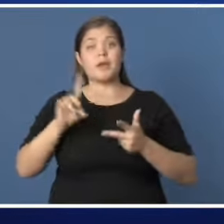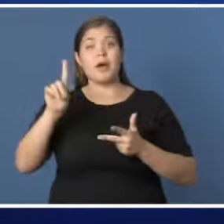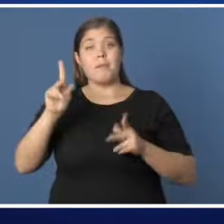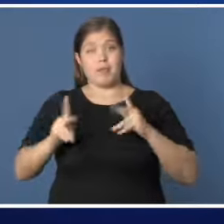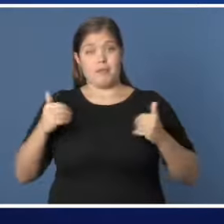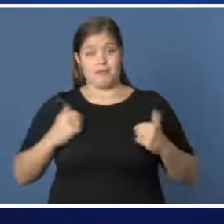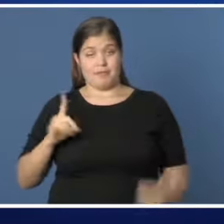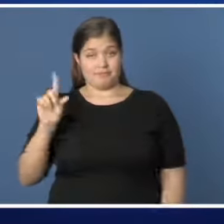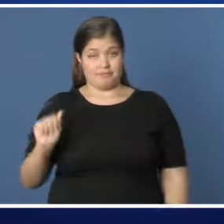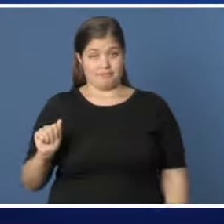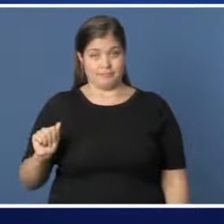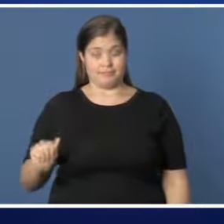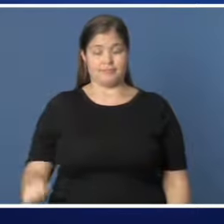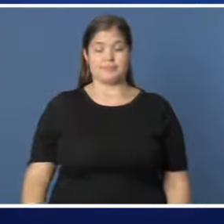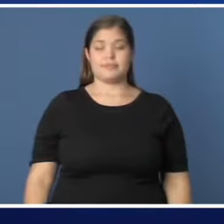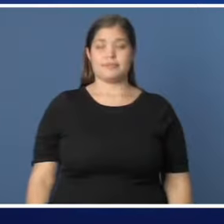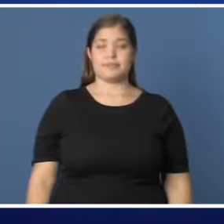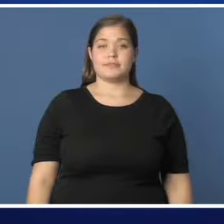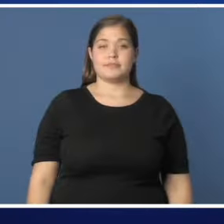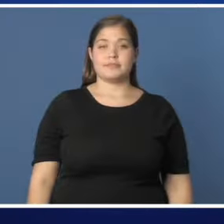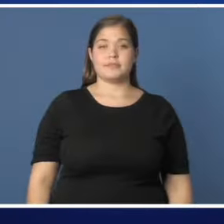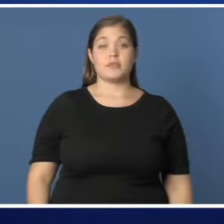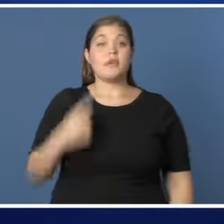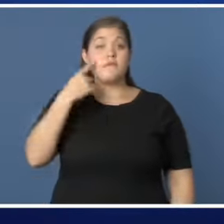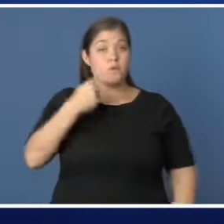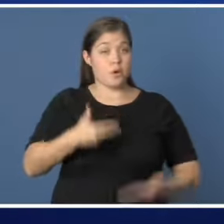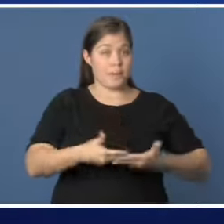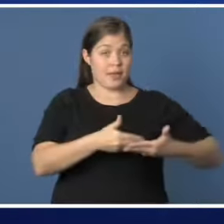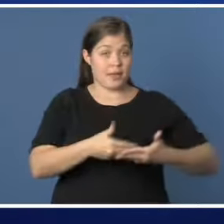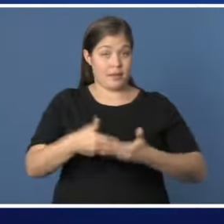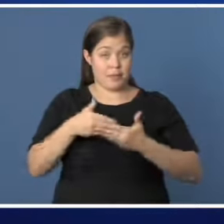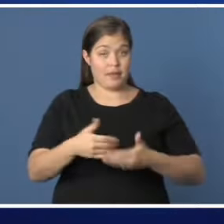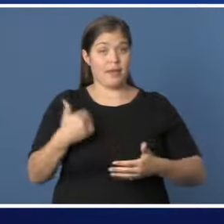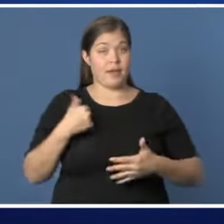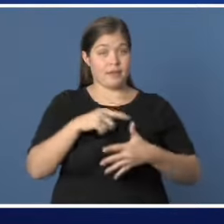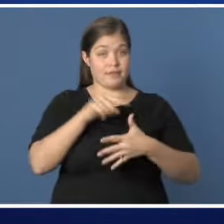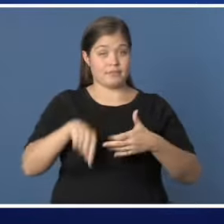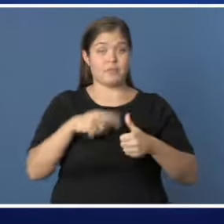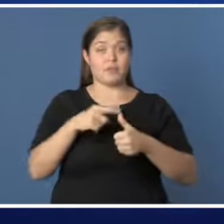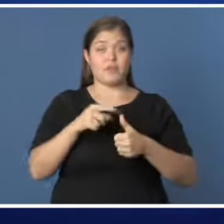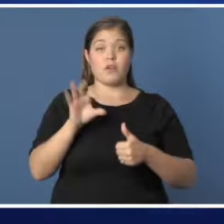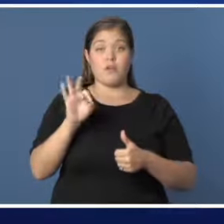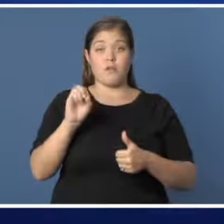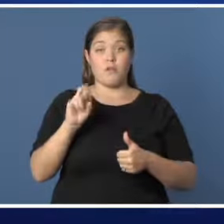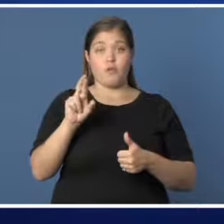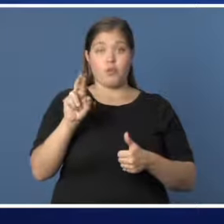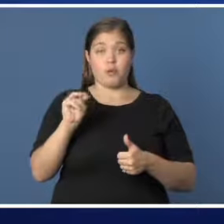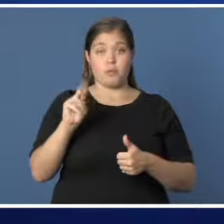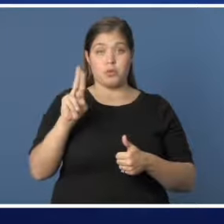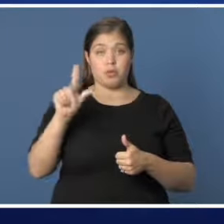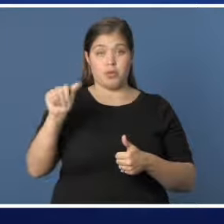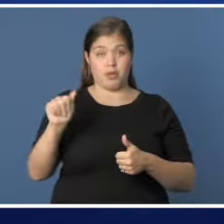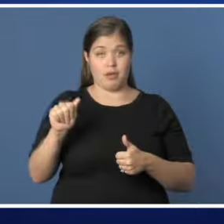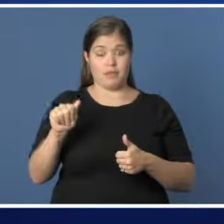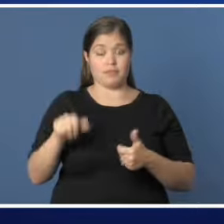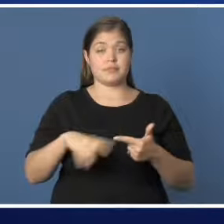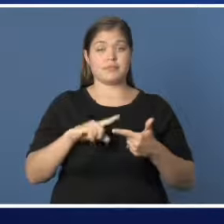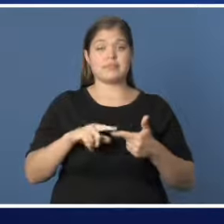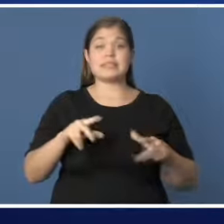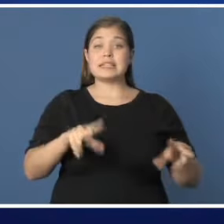and elderly or disabled persons. For baby, formula,